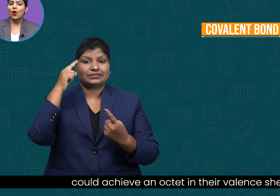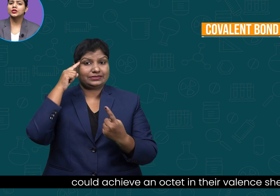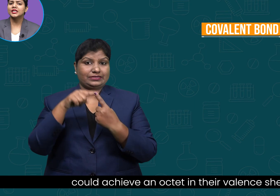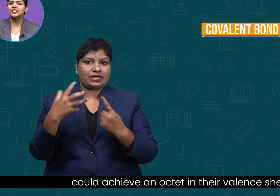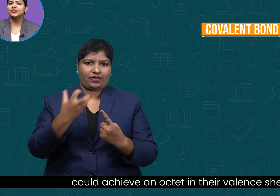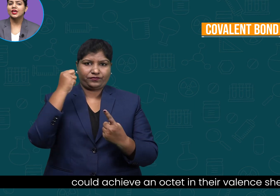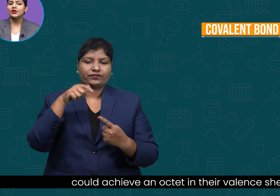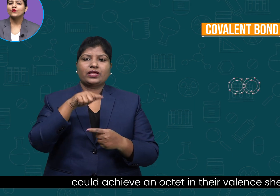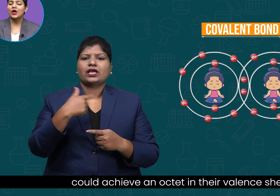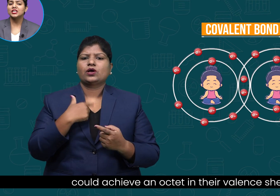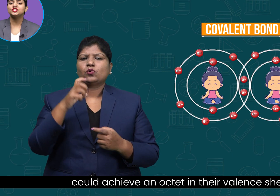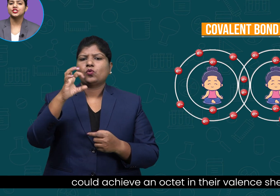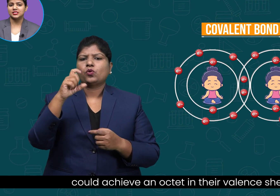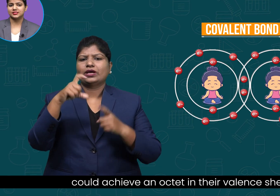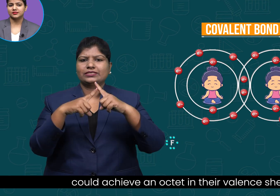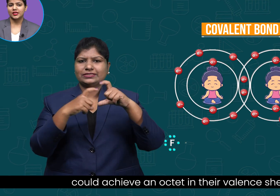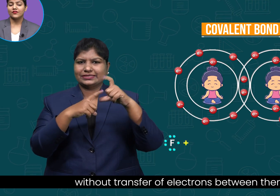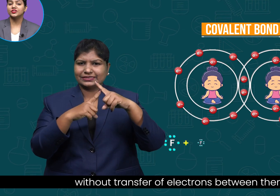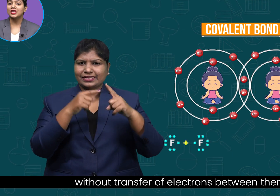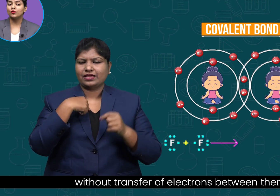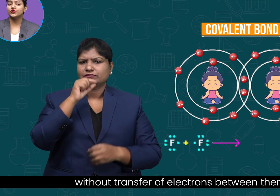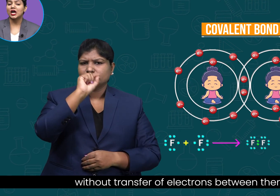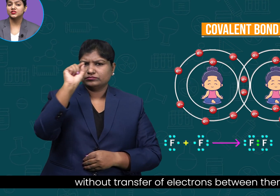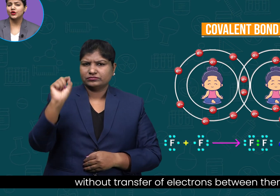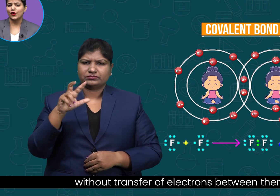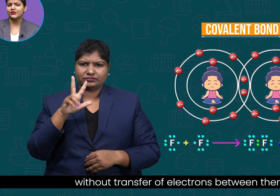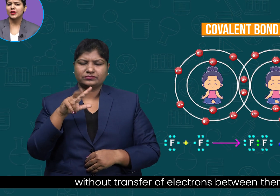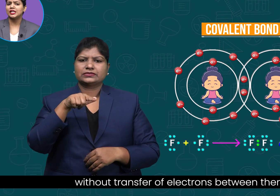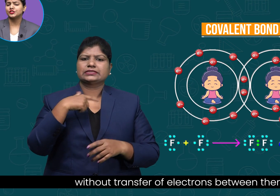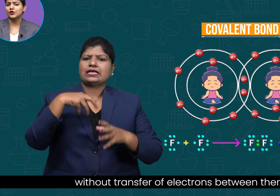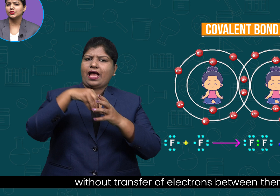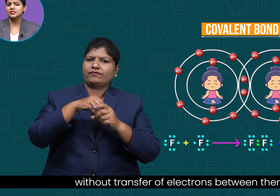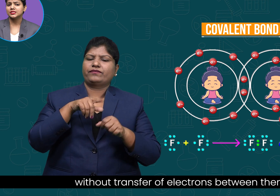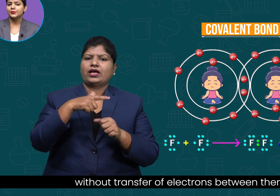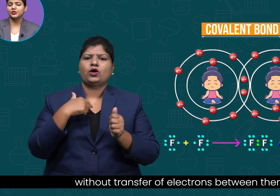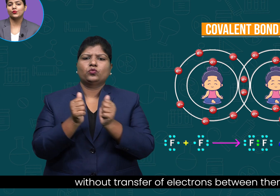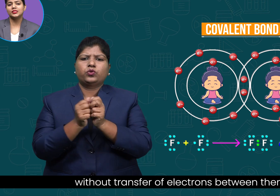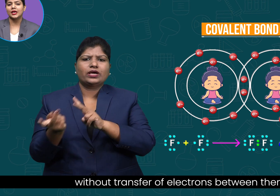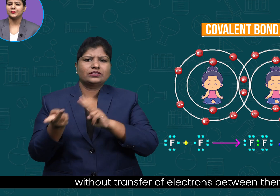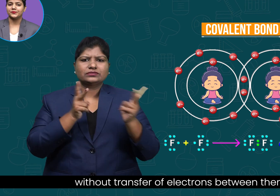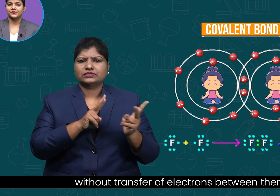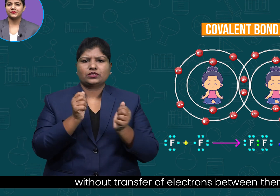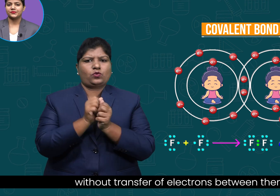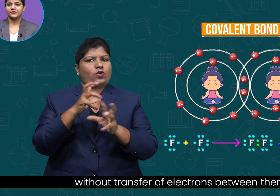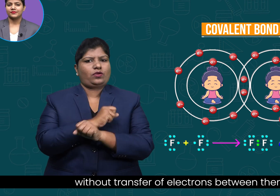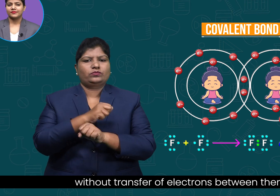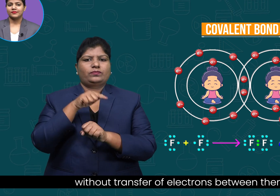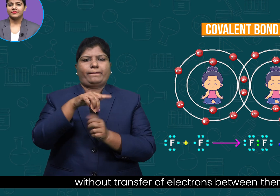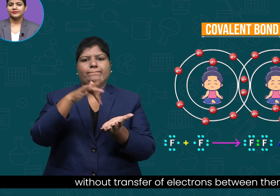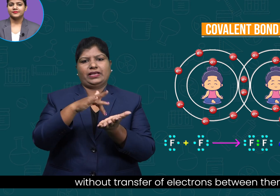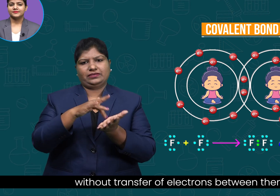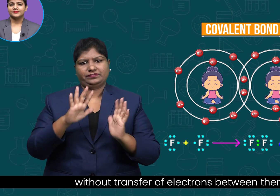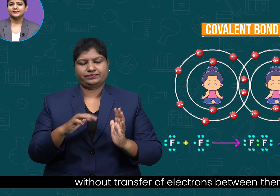an octet in their valence shells without transfer of electrons between them.